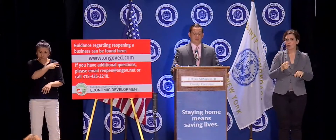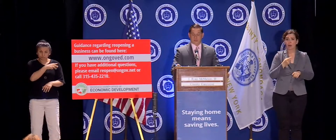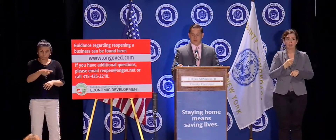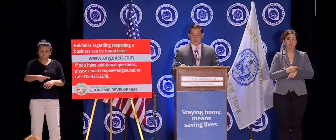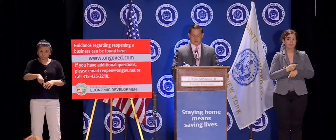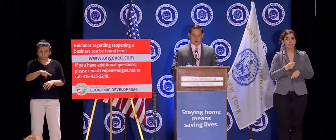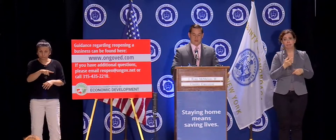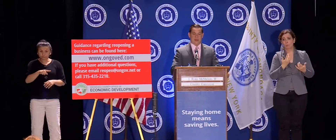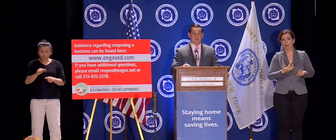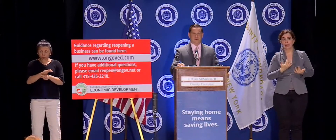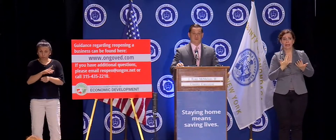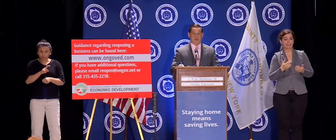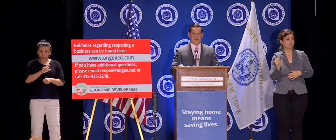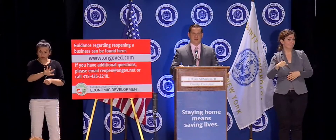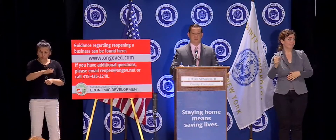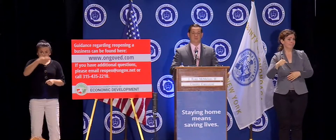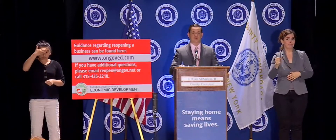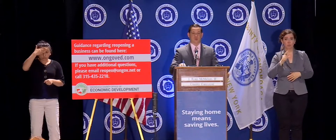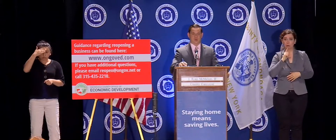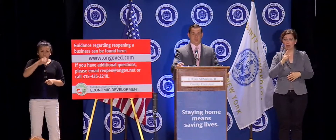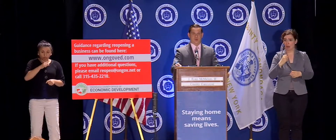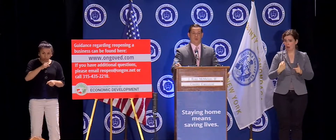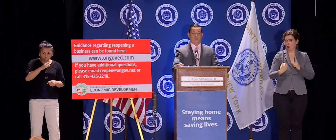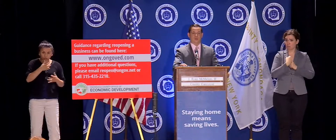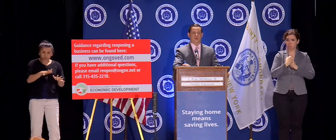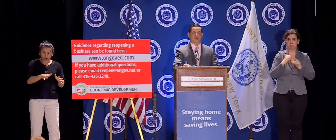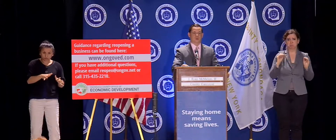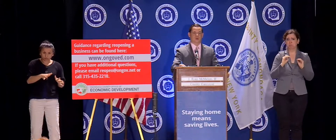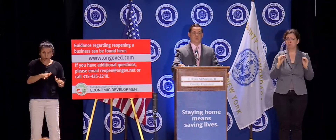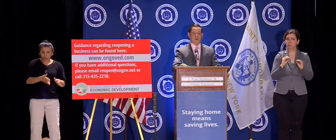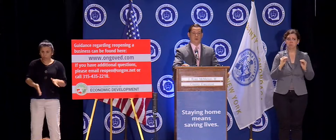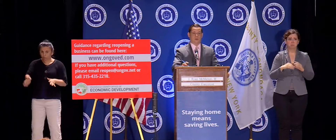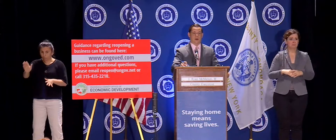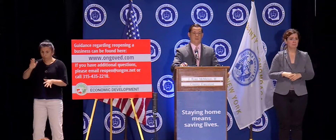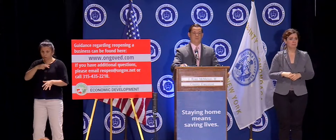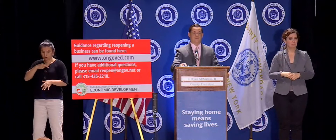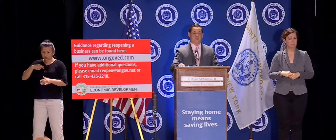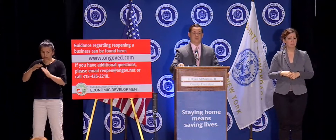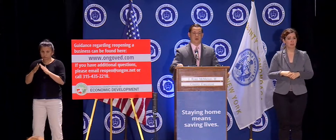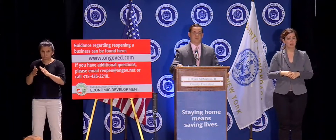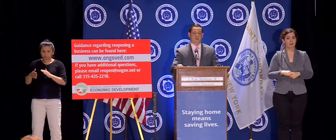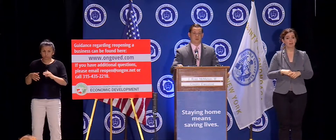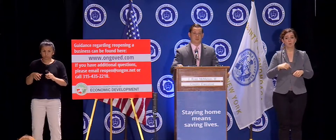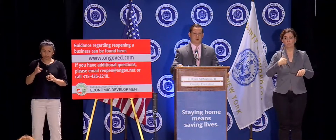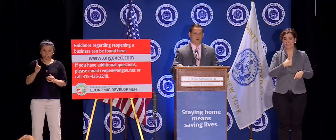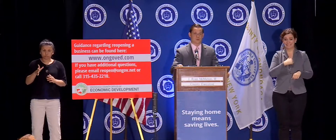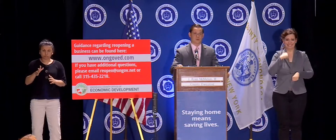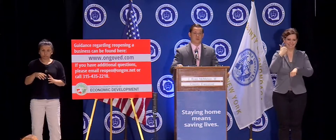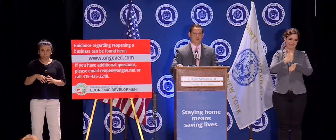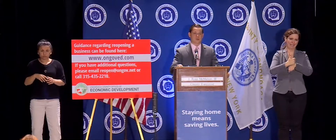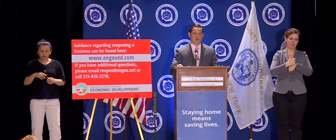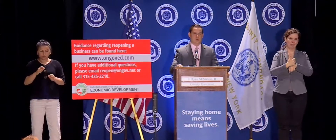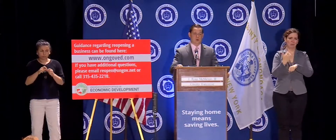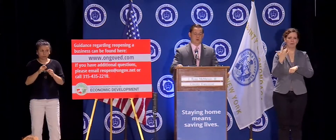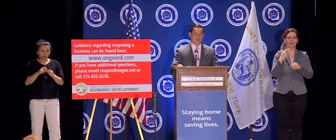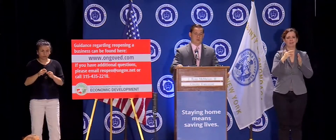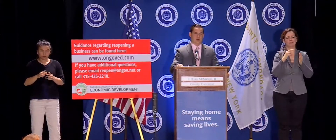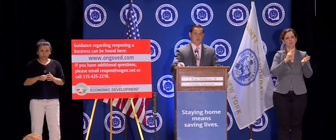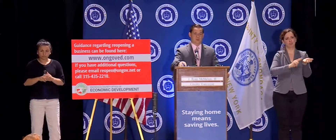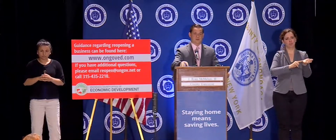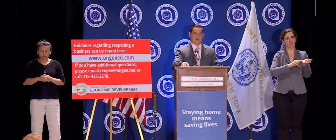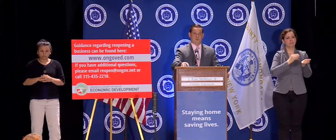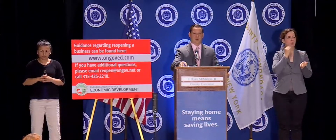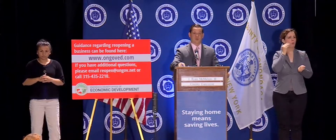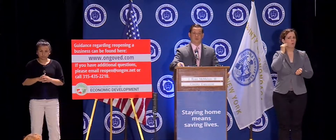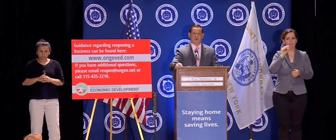go to the hospital? Yeah, so that's been fixed. These COVID units were built up in the nursing homes. So the